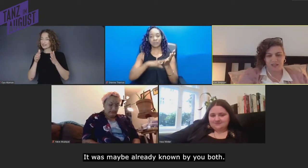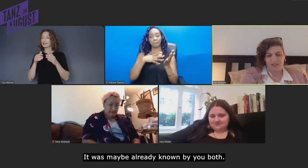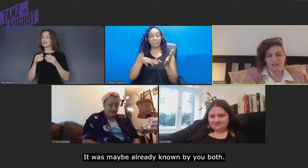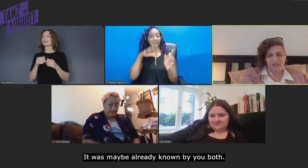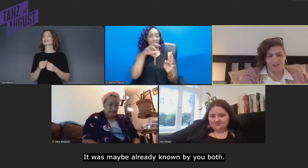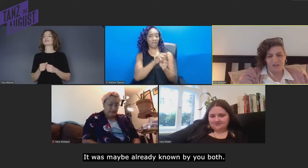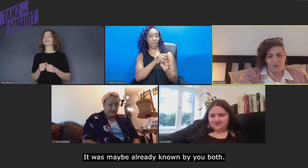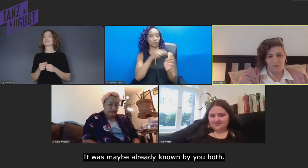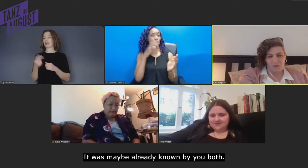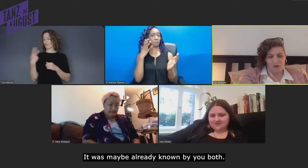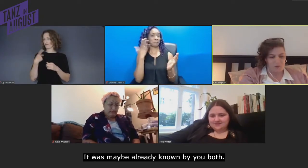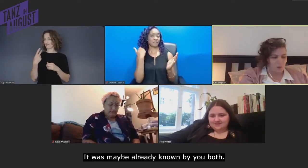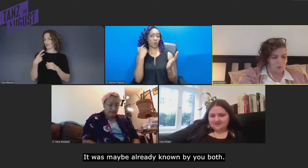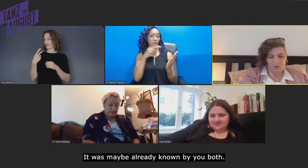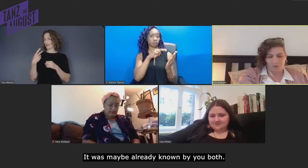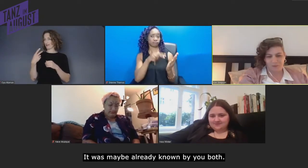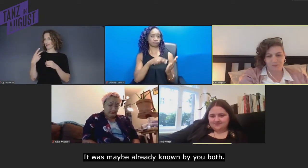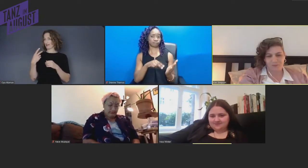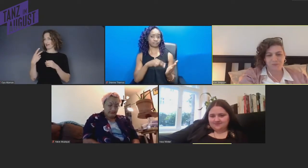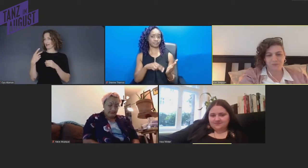already known by you both.